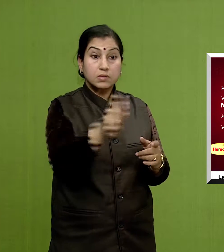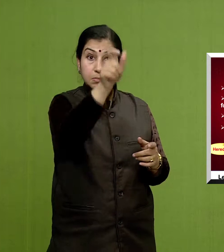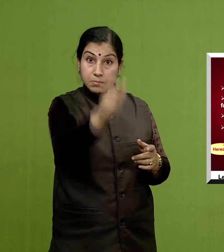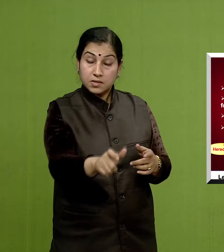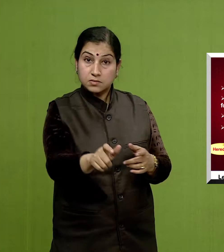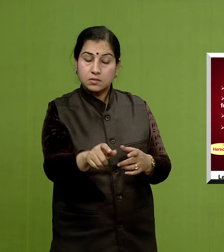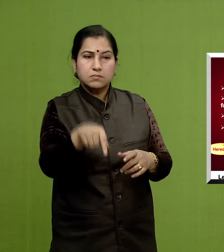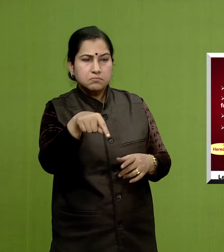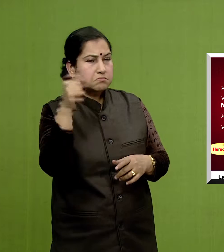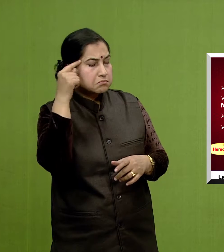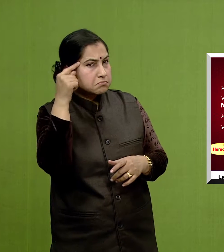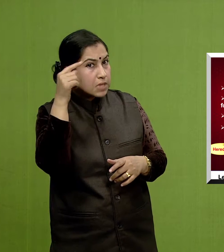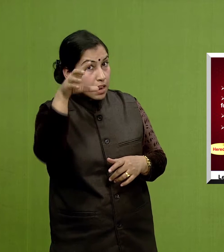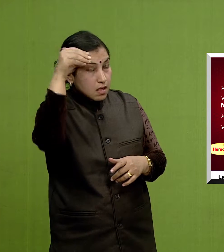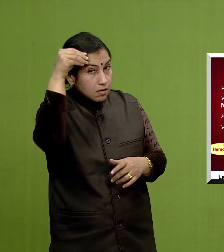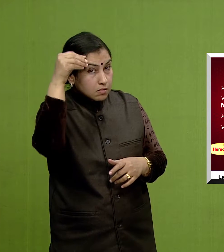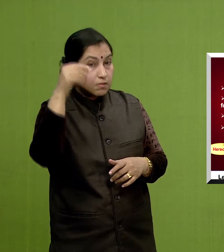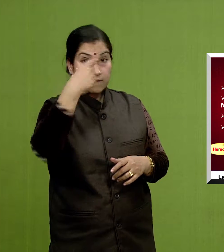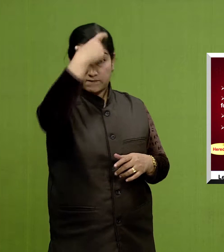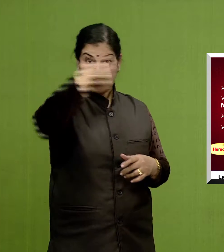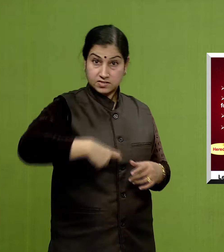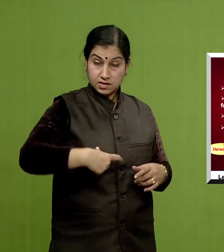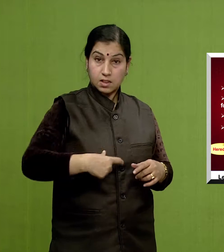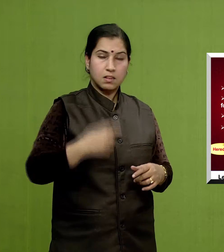has attained physical maturity.